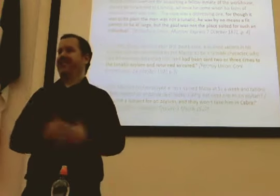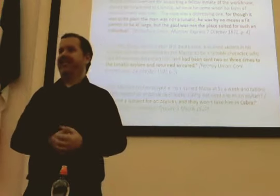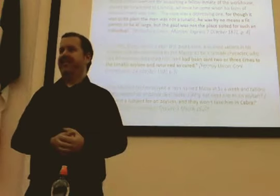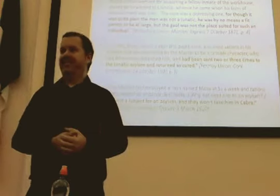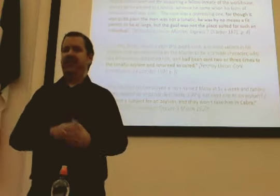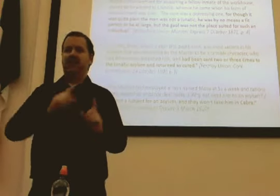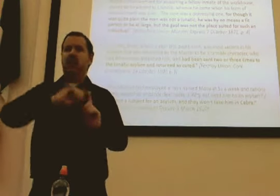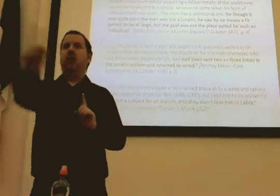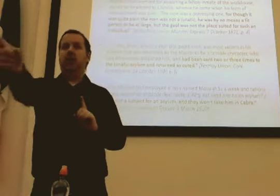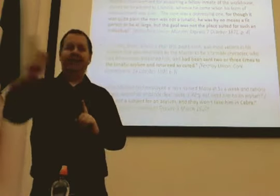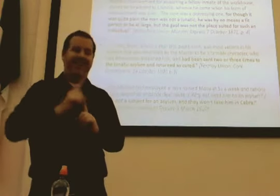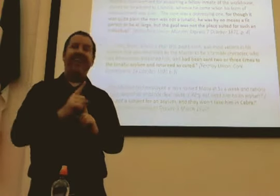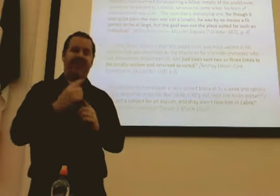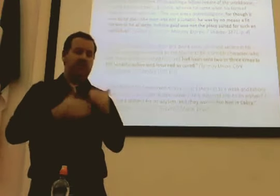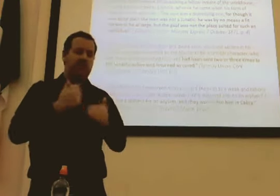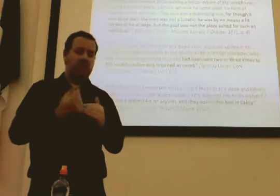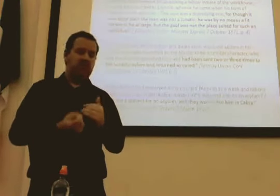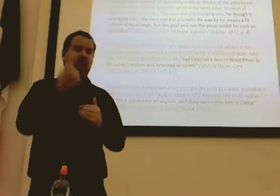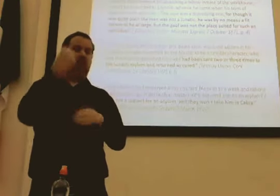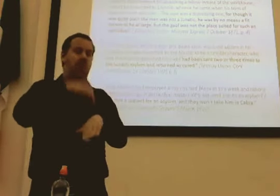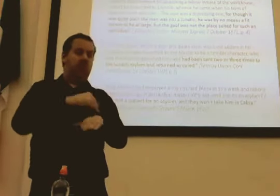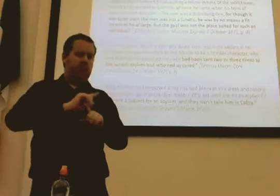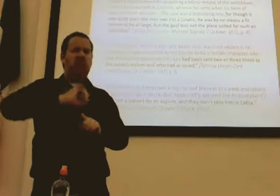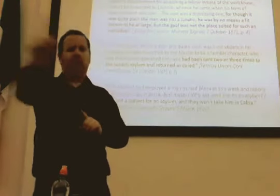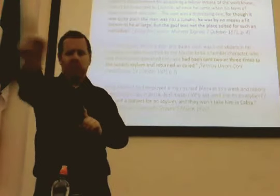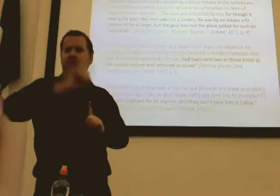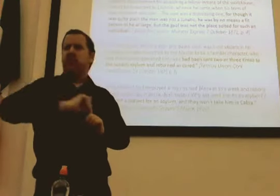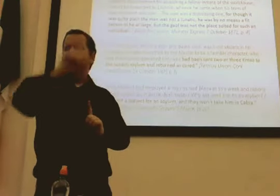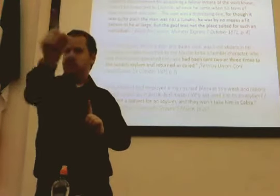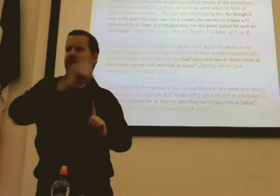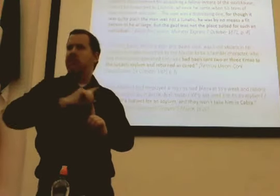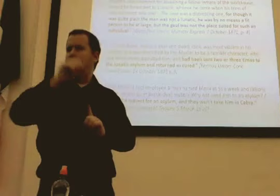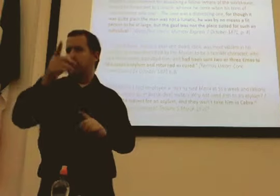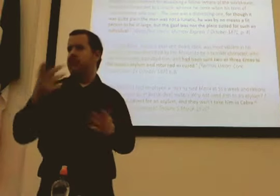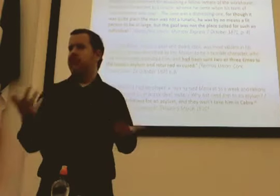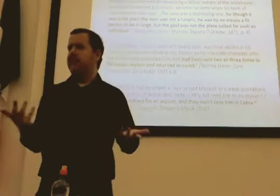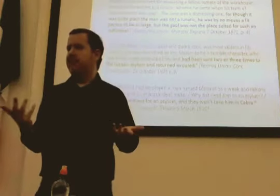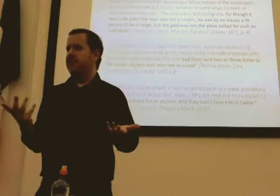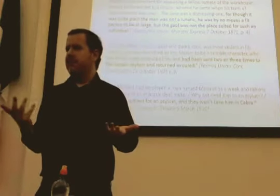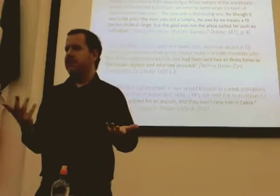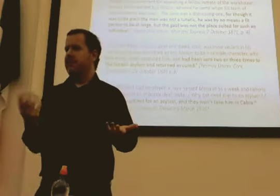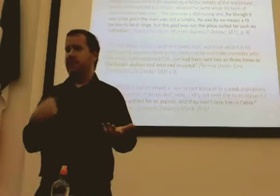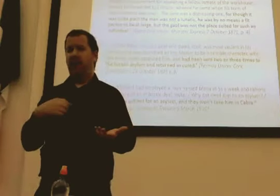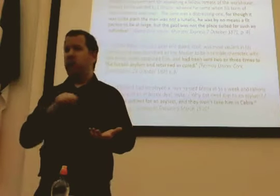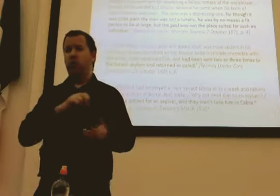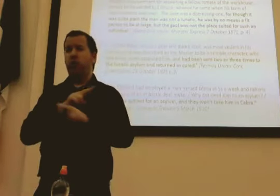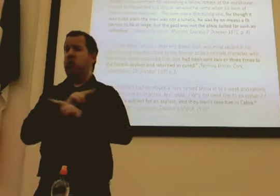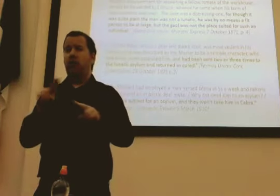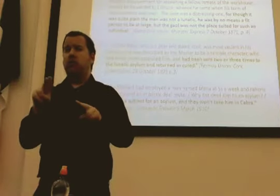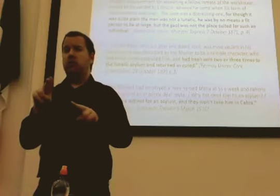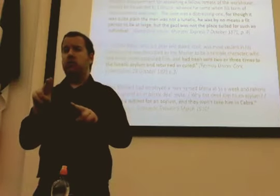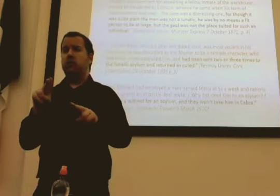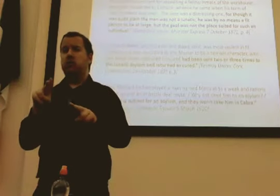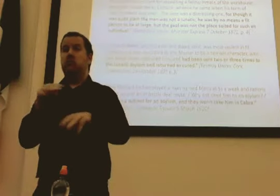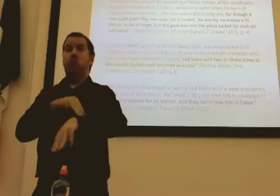and said he was cured. So then anytime there was a problem, they'd send him back to the asylum and then he'd be sent back again. So